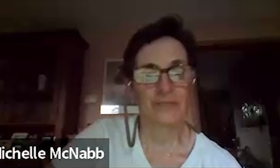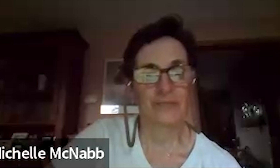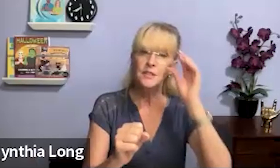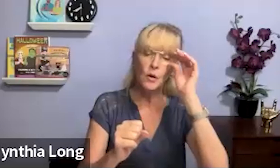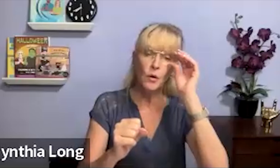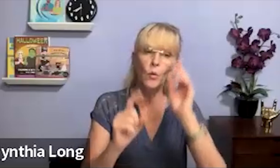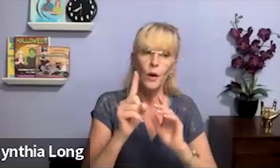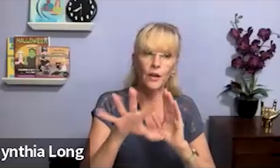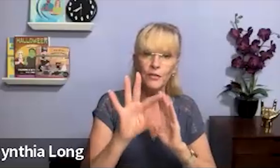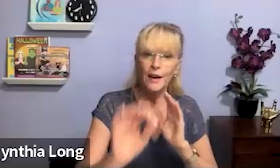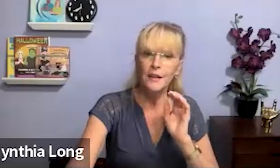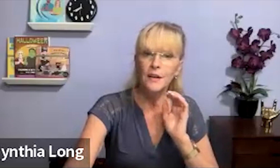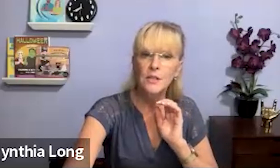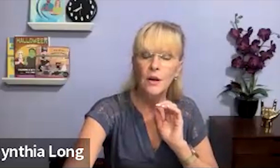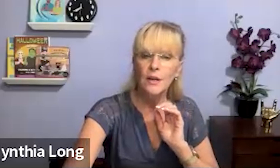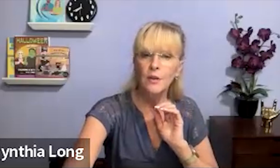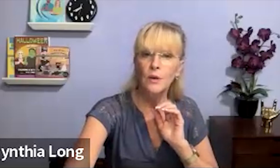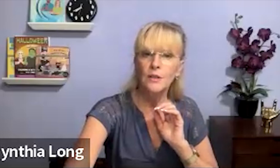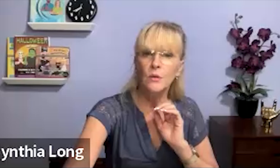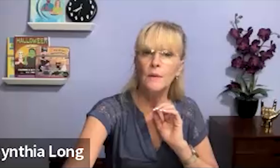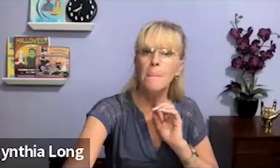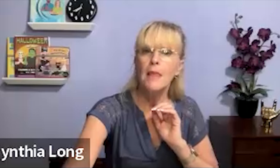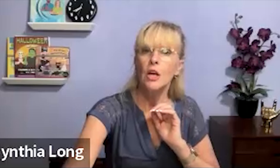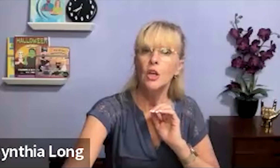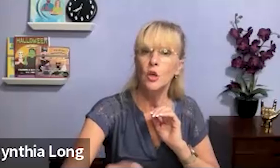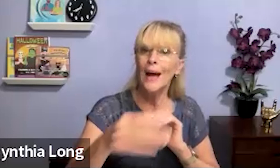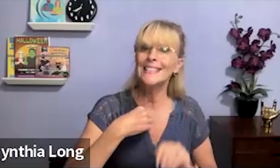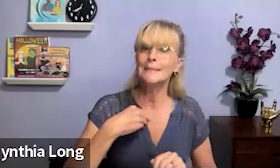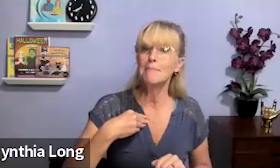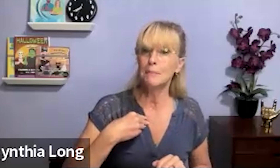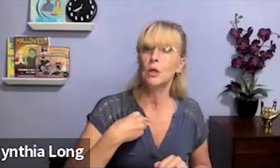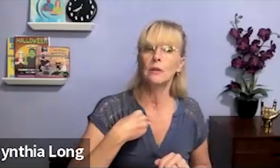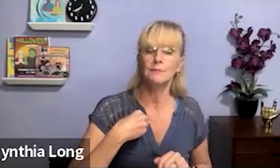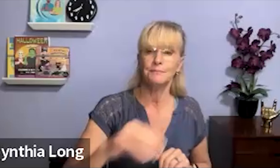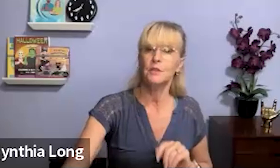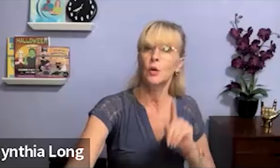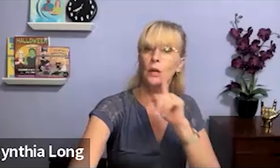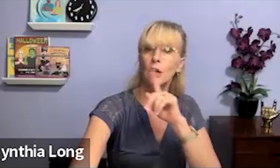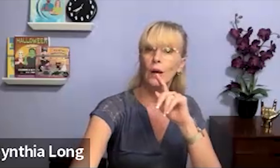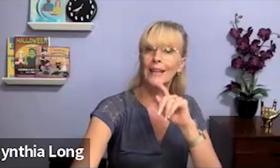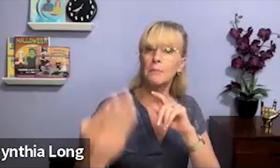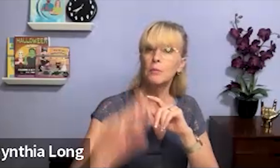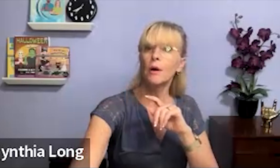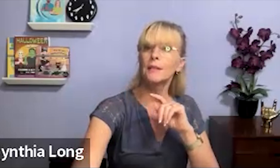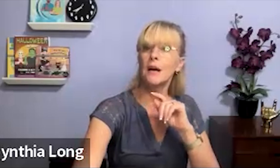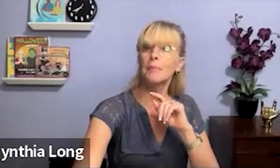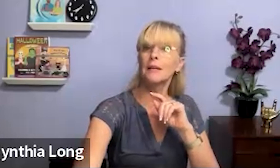Yes. So where do you find those? I'll give you a quick tour. You as a member, you want to go in the blue bar at the top, click